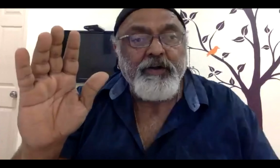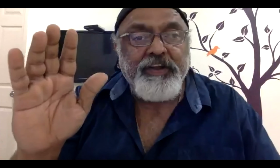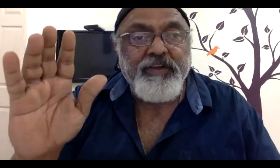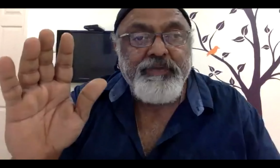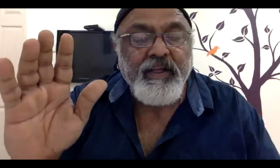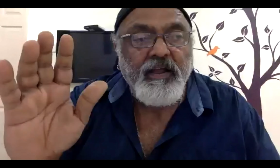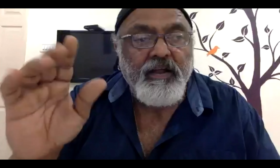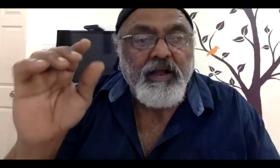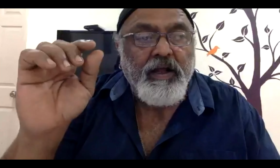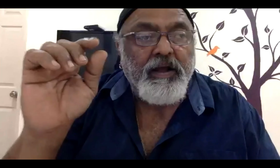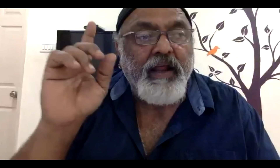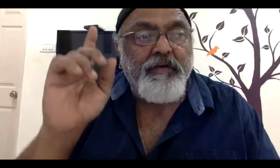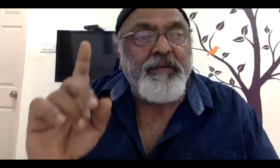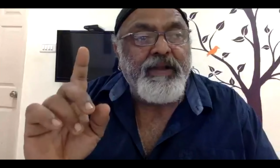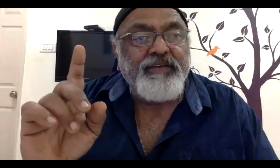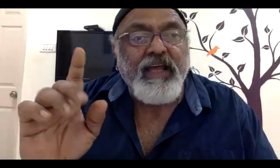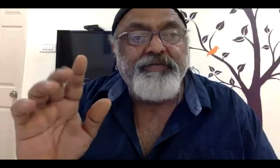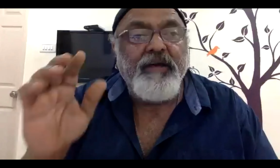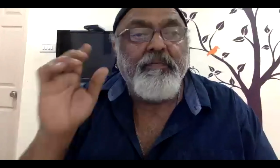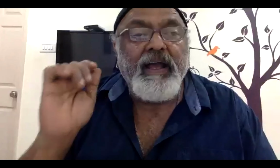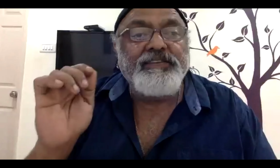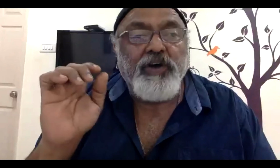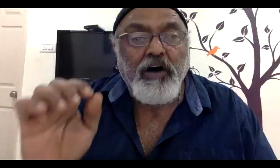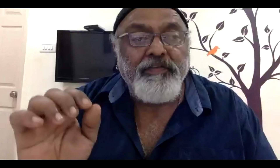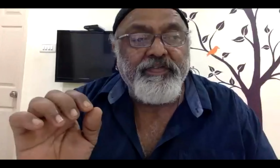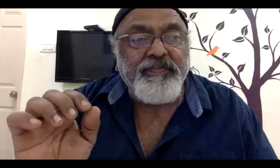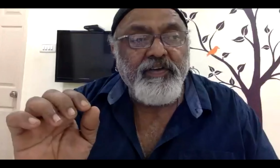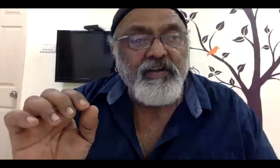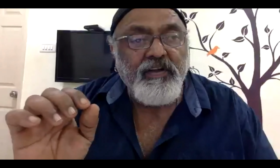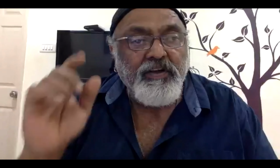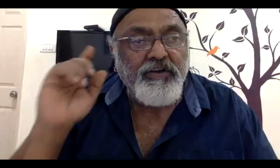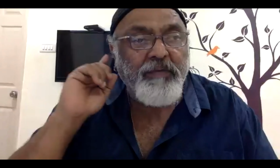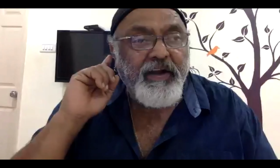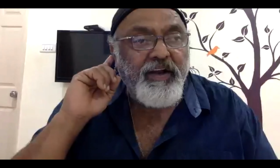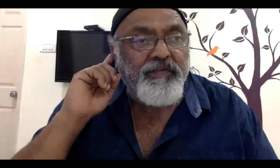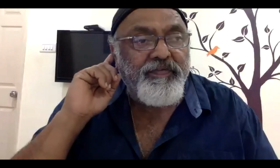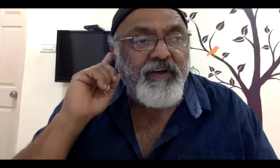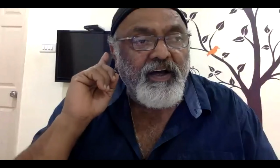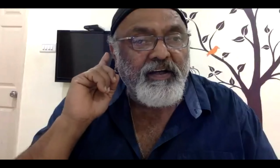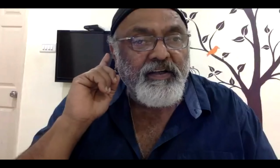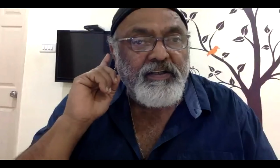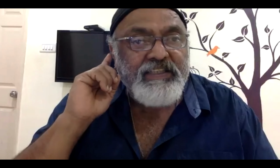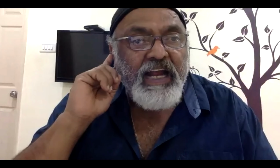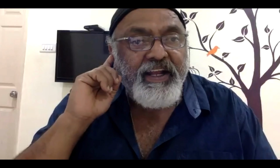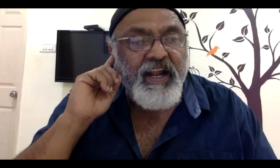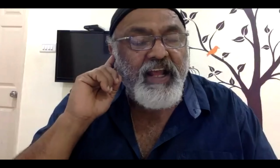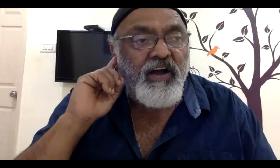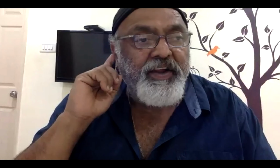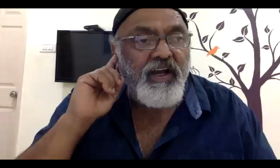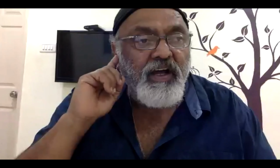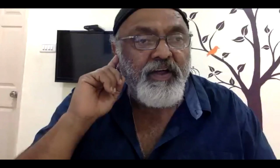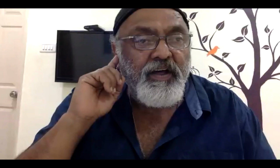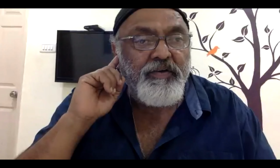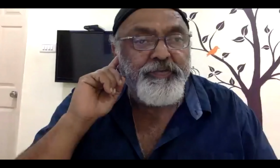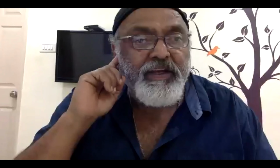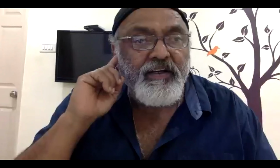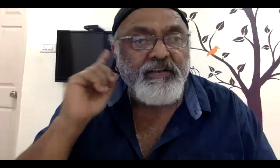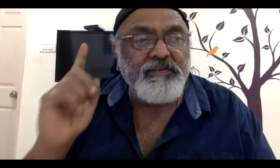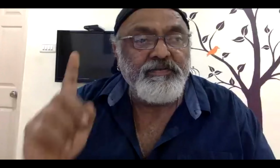I have to say something. Can everybody please have their mics off? Because I'm getting a lot of static and I can't hear